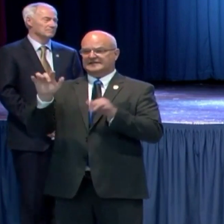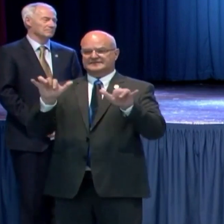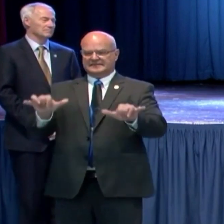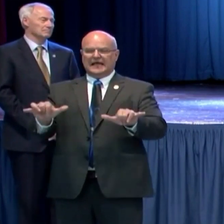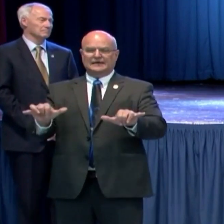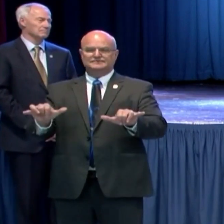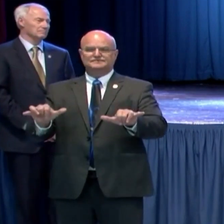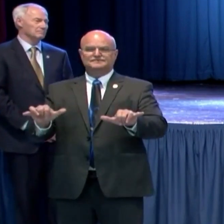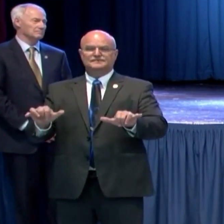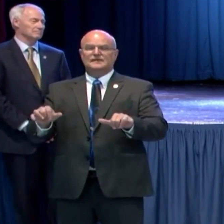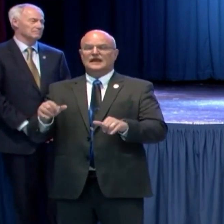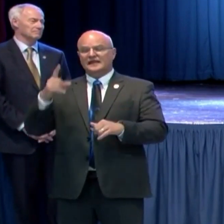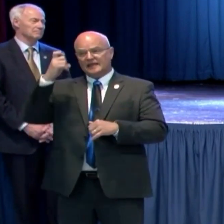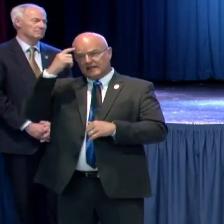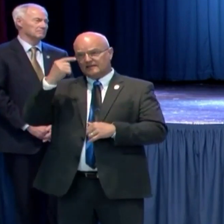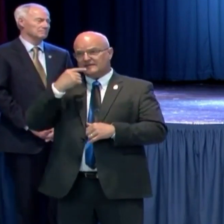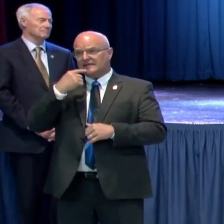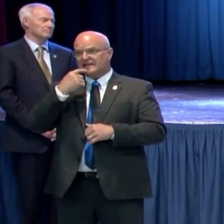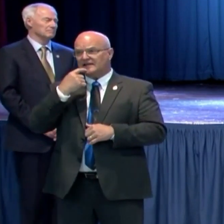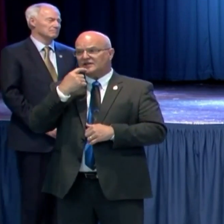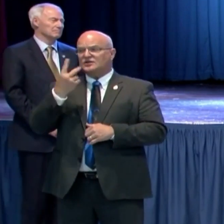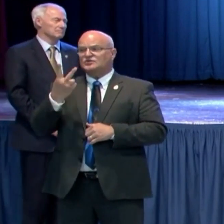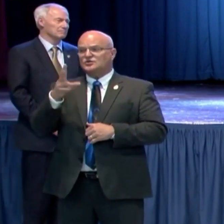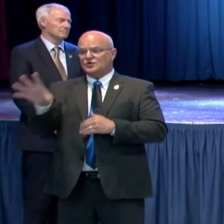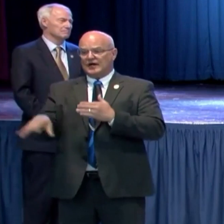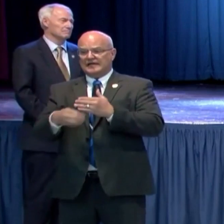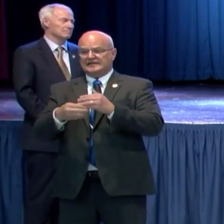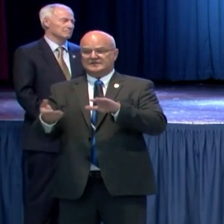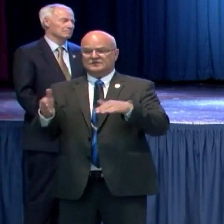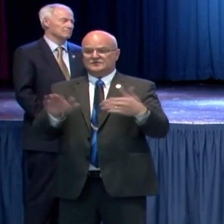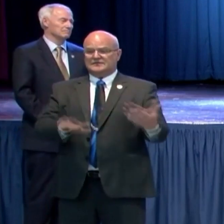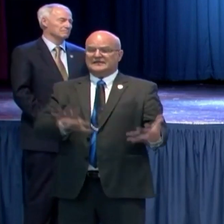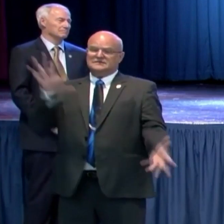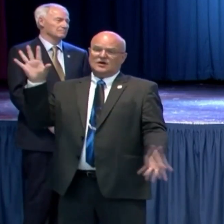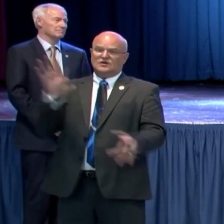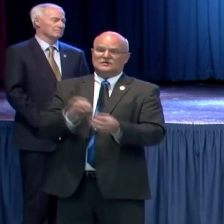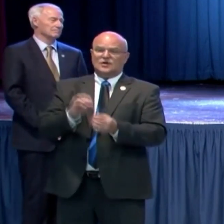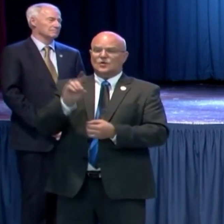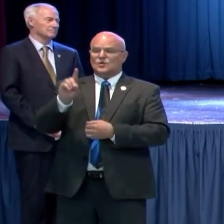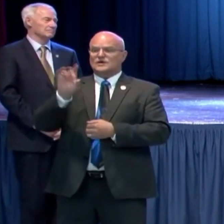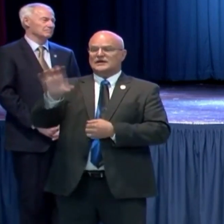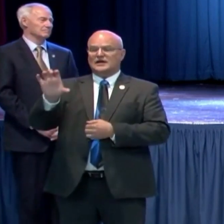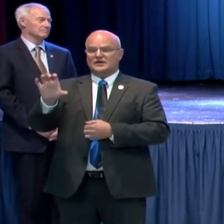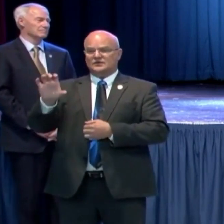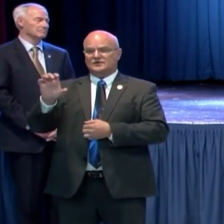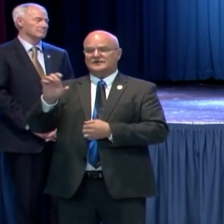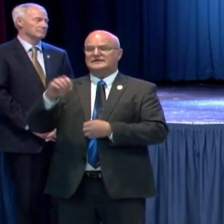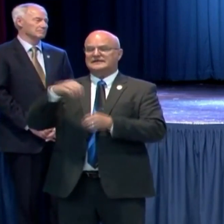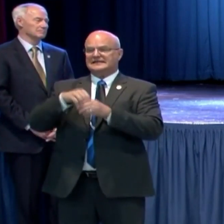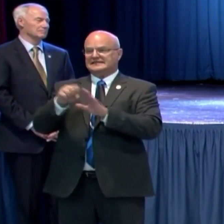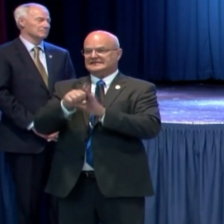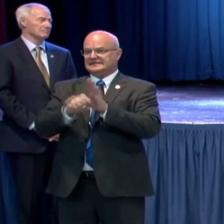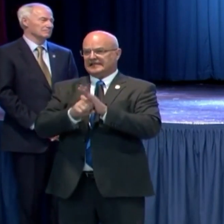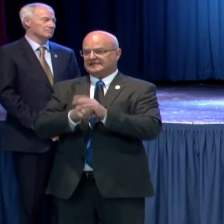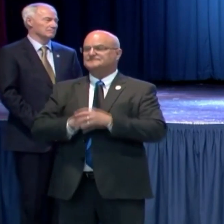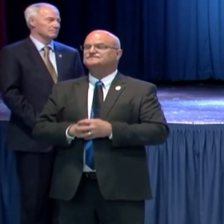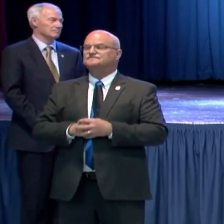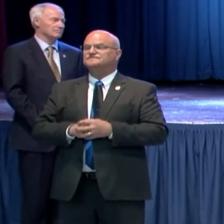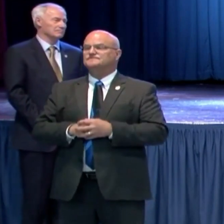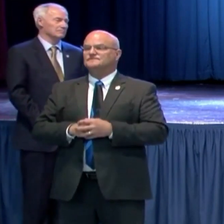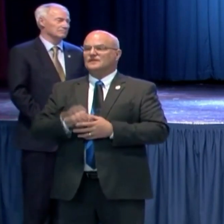from yesterday. And as the governor mentioned, we had 2 additional deaths, so we're at a total of 100 deaths in our state. We